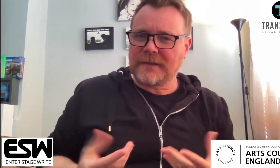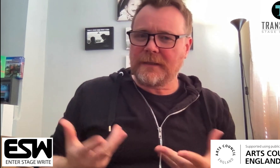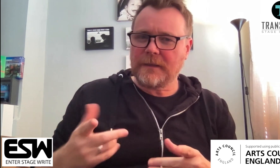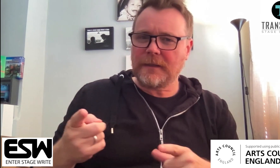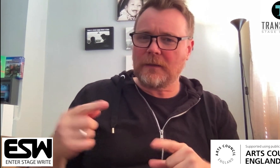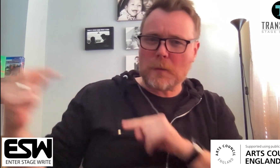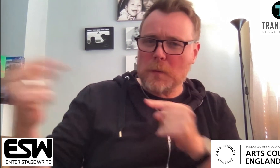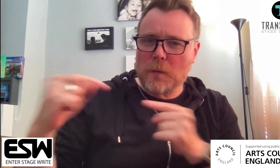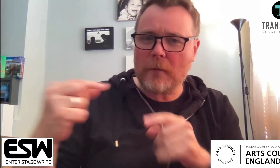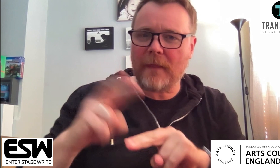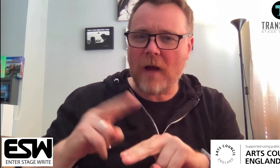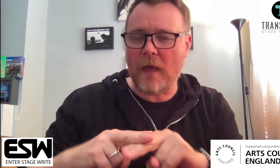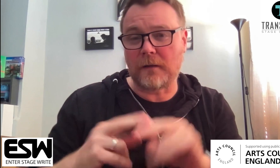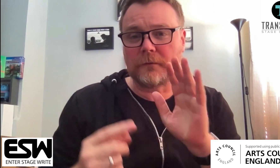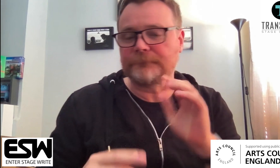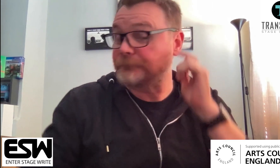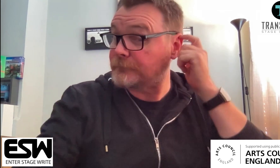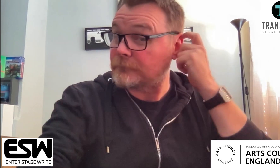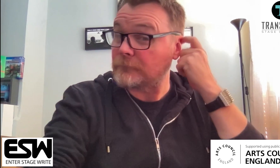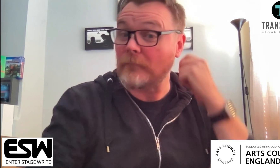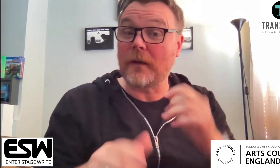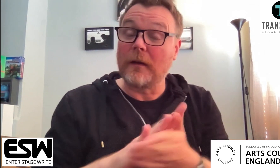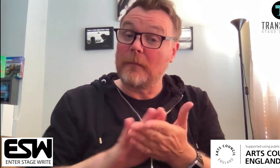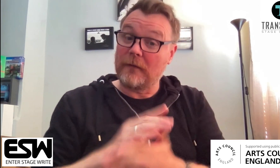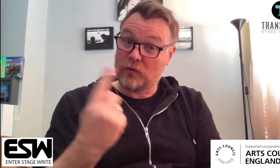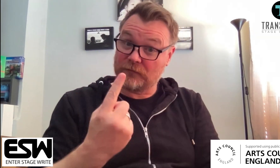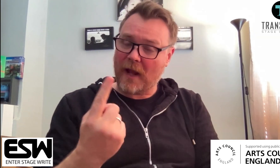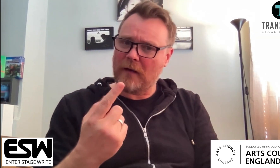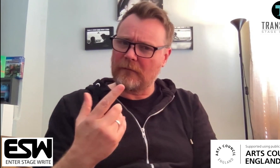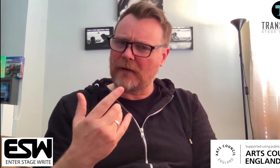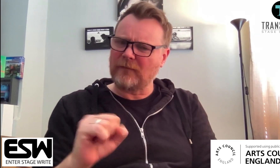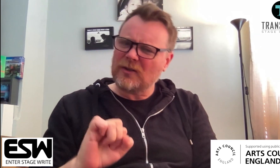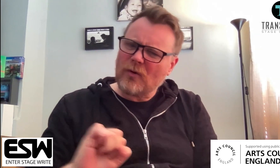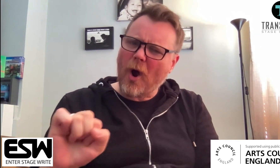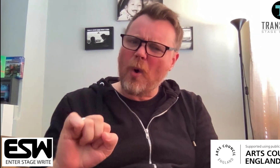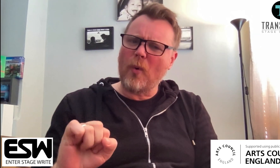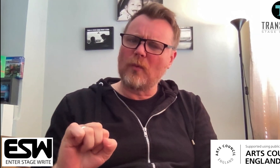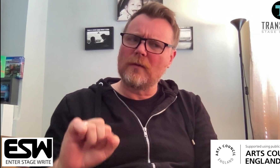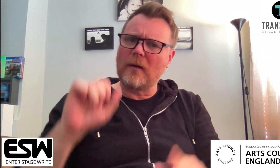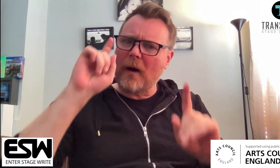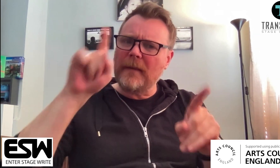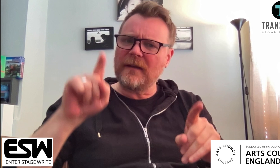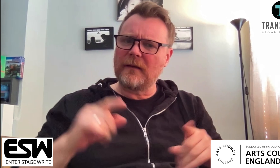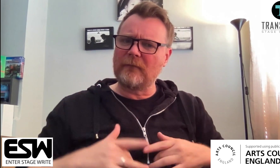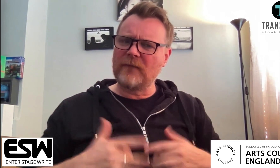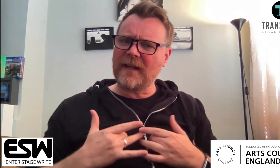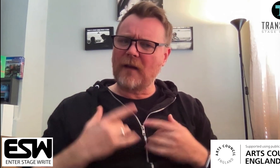And some of the emptiness or fulfillment that could be experienced with that. So I want you to think about your own opinions and feelings. What do you feel strongly